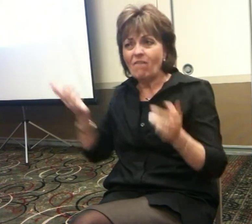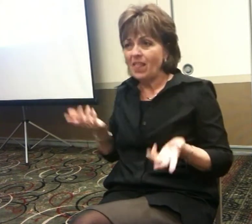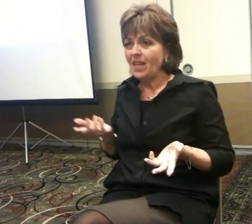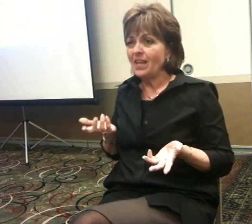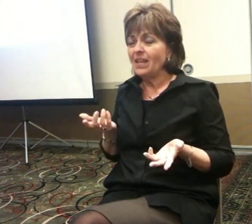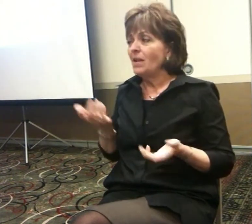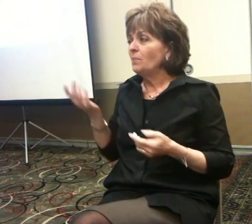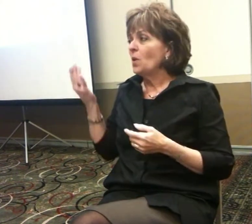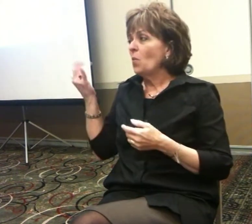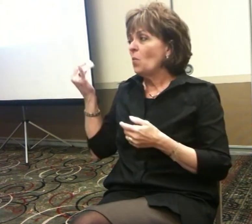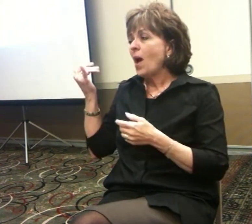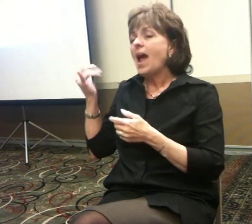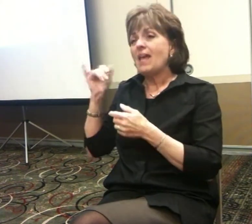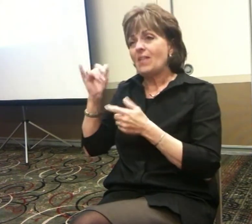why? That becomes a big issue.